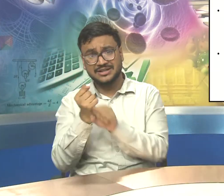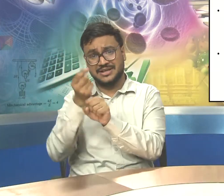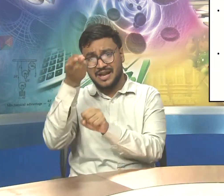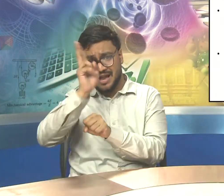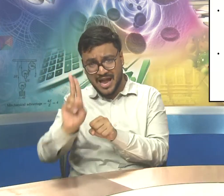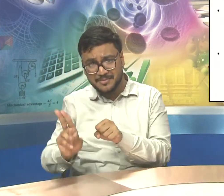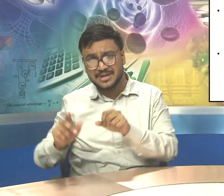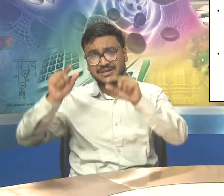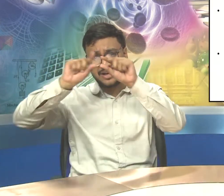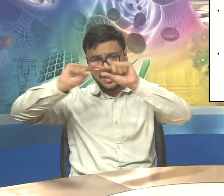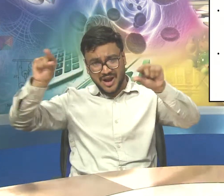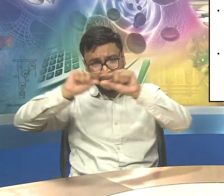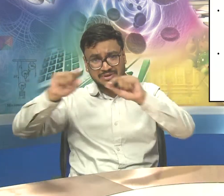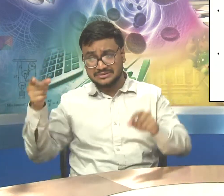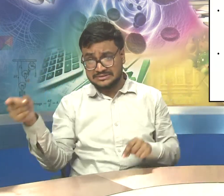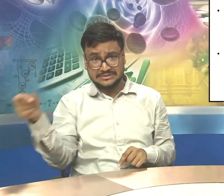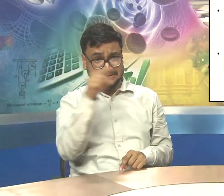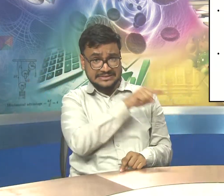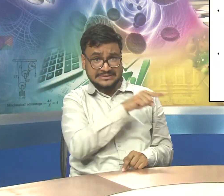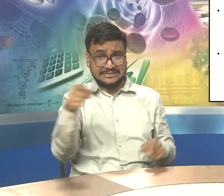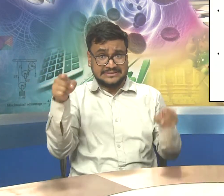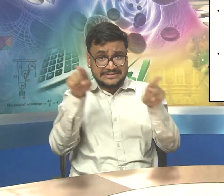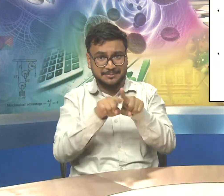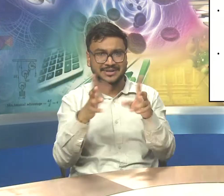in same country.